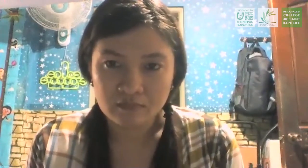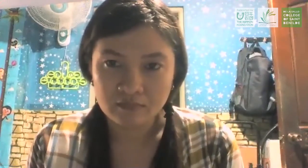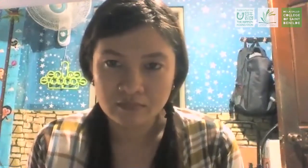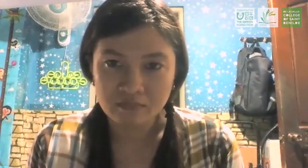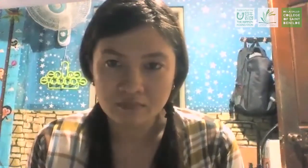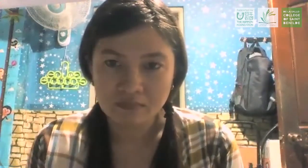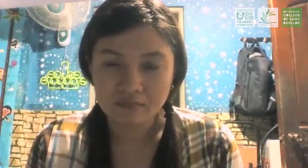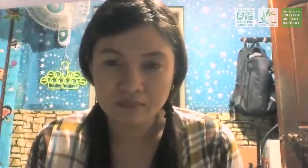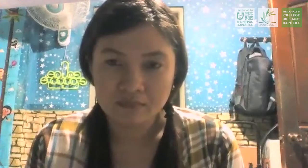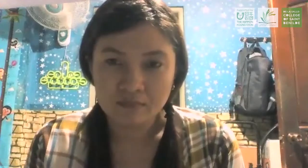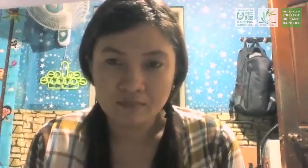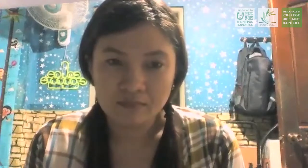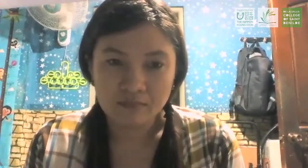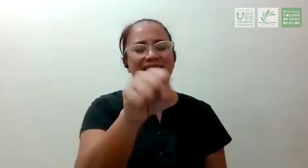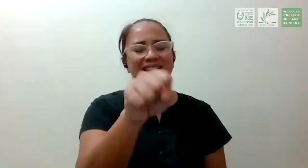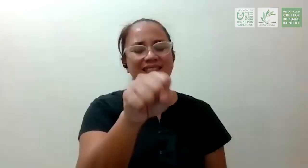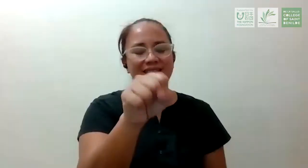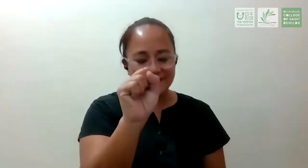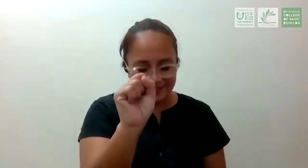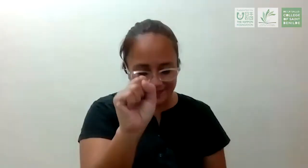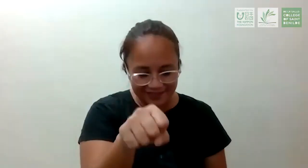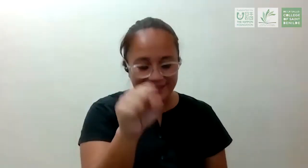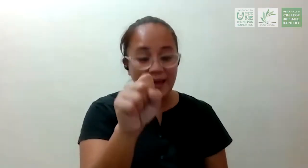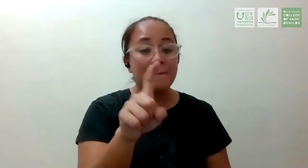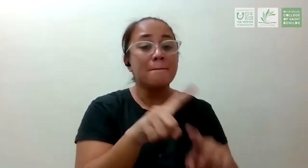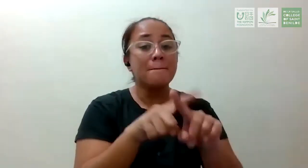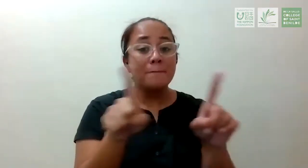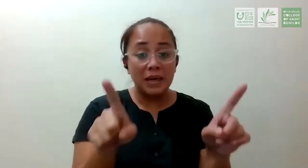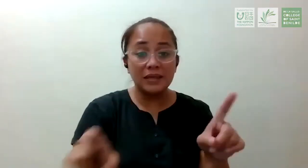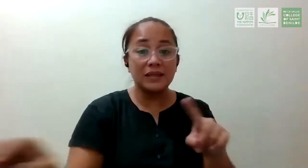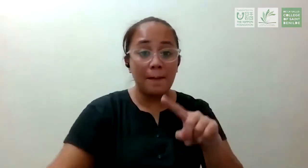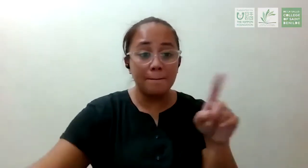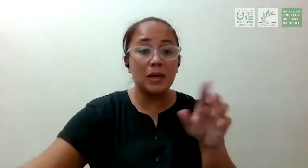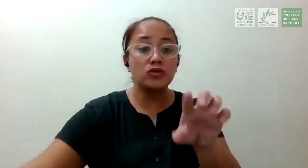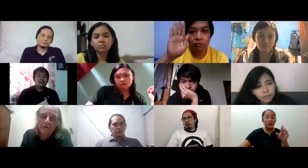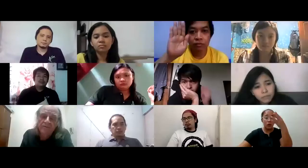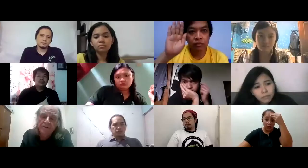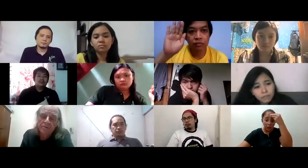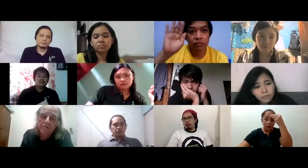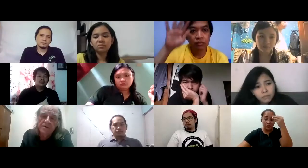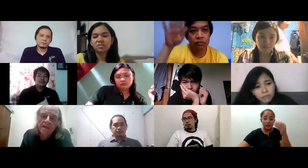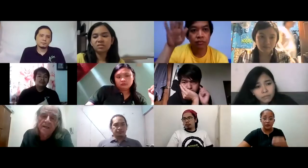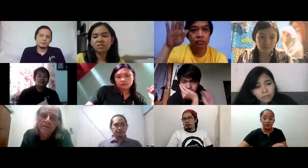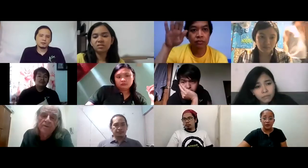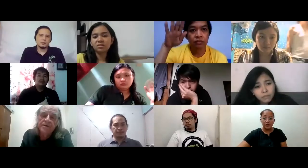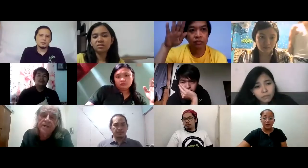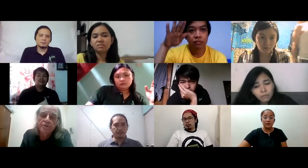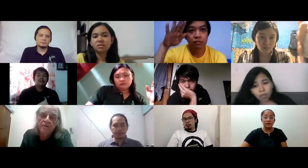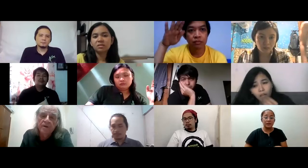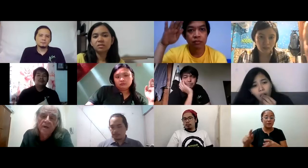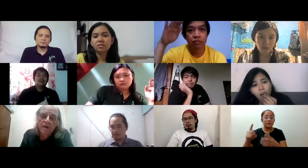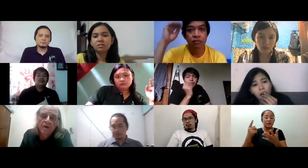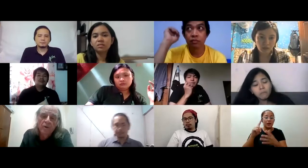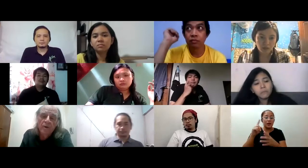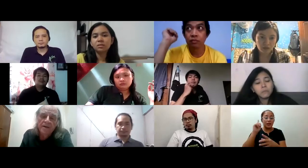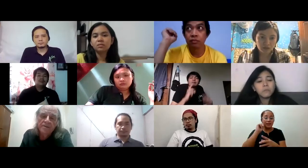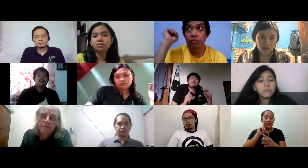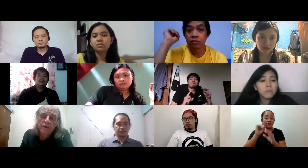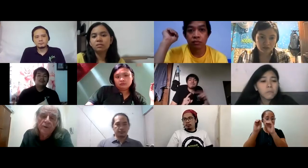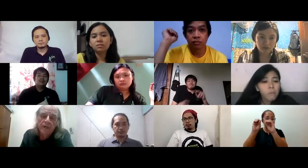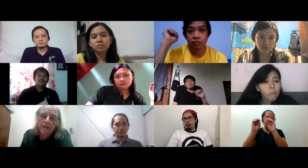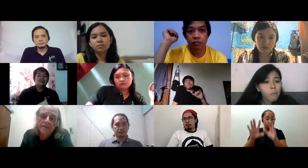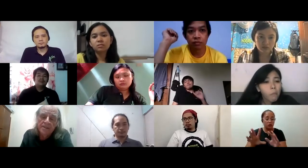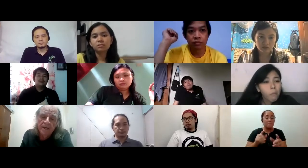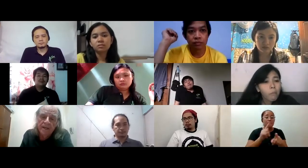yes, using those. but eventually you will learn from a deaf instructor, professional sign language teacher who has